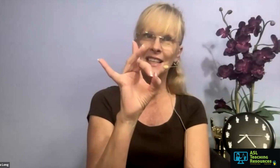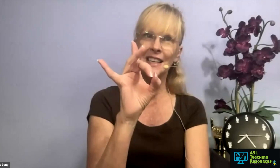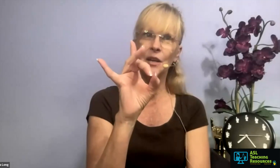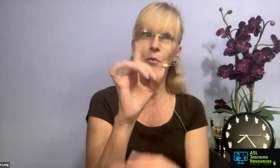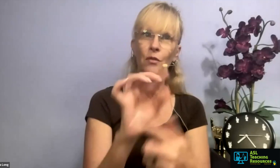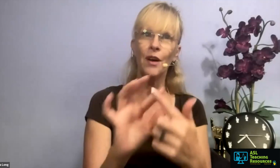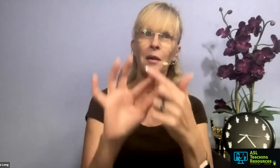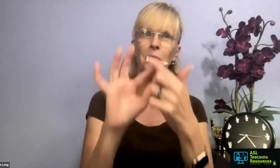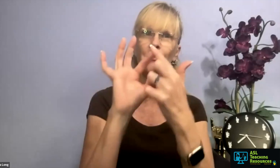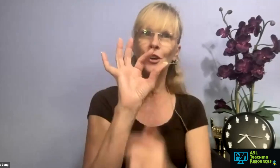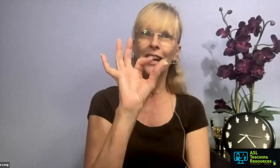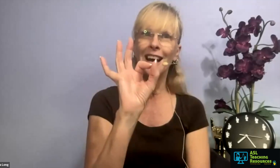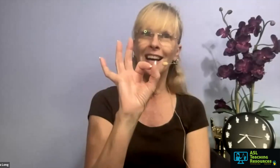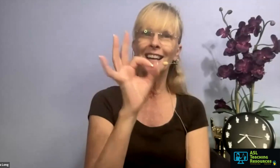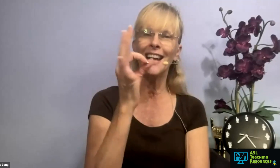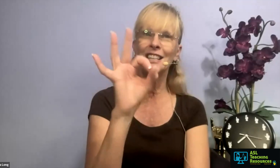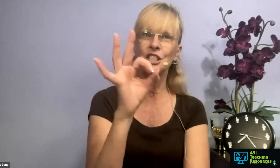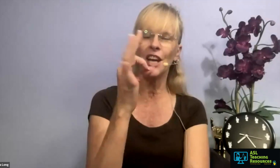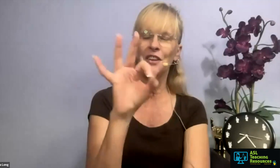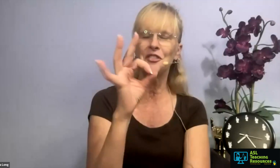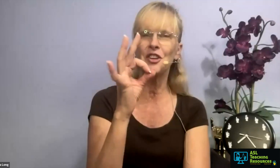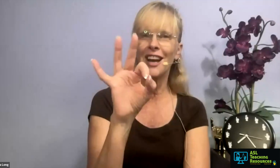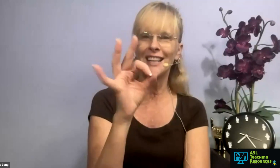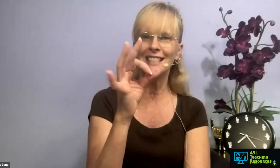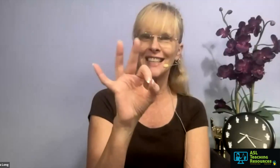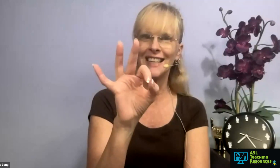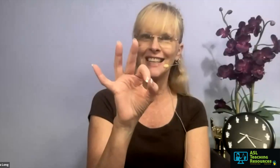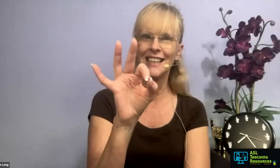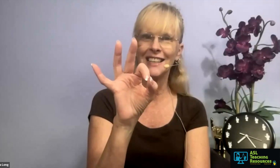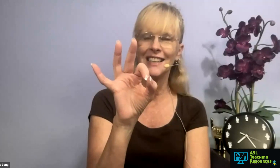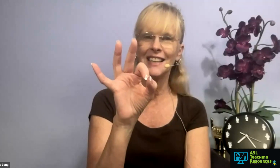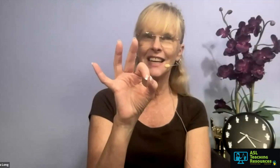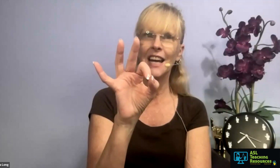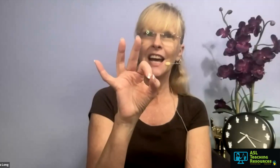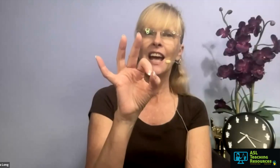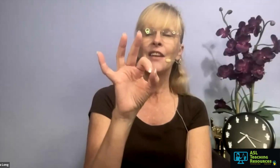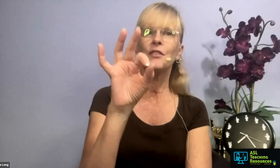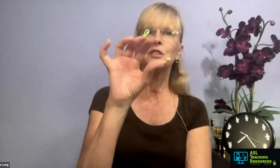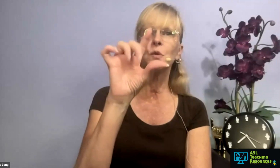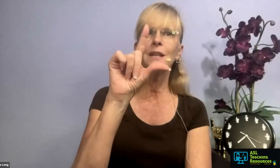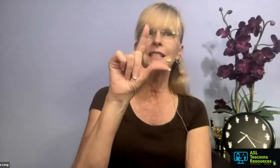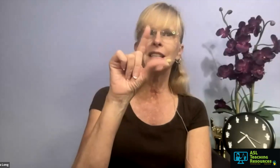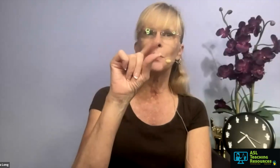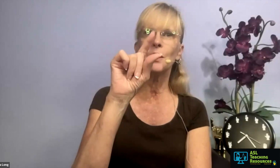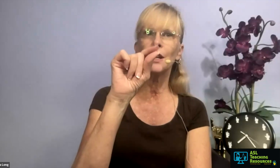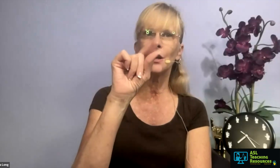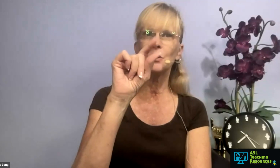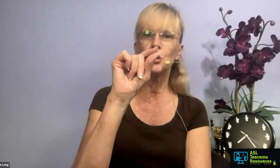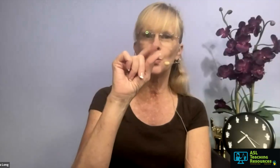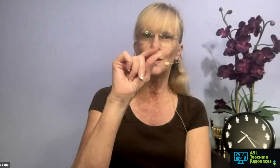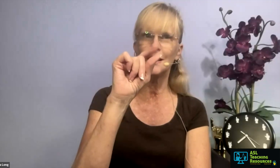18. Move up for 9 and shake it for 19. And for 20, we're going to go